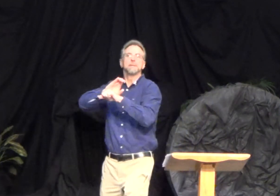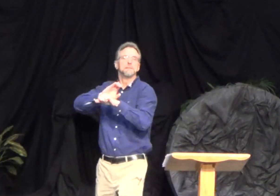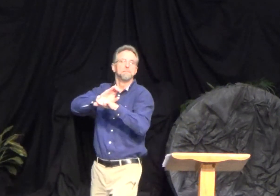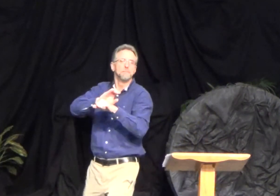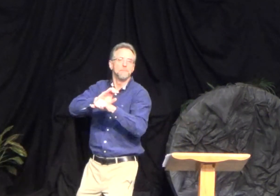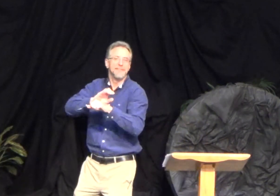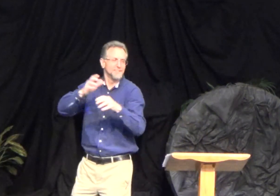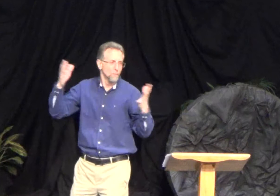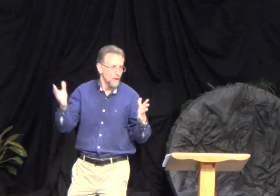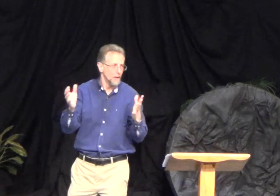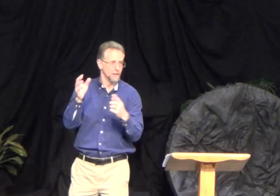A deaf church.